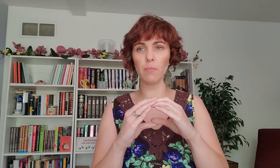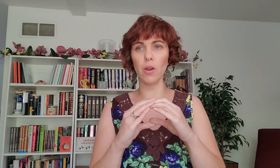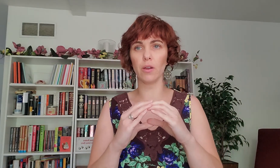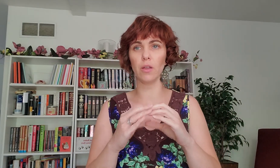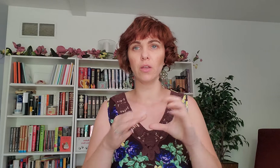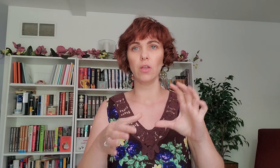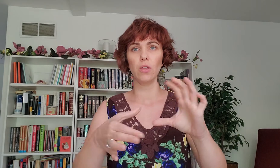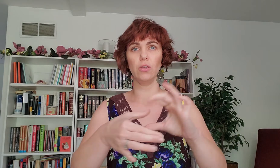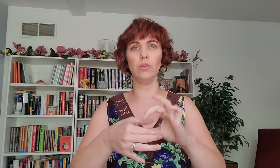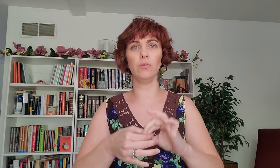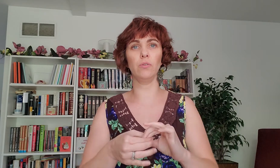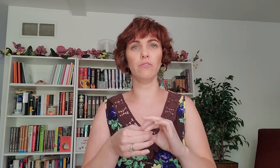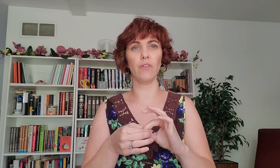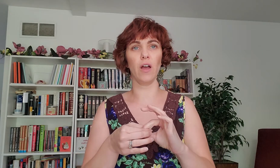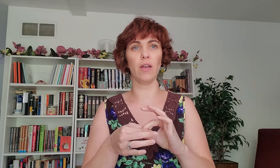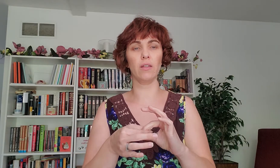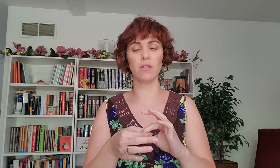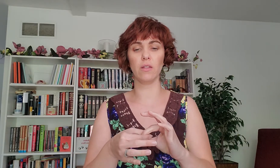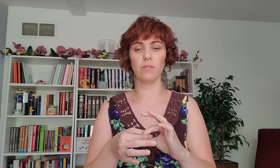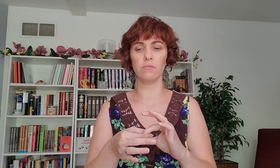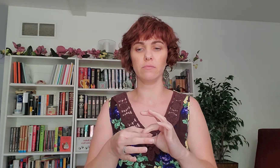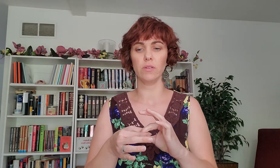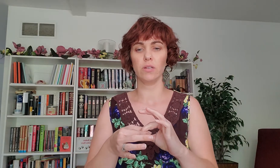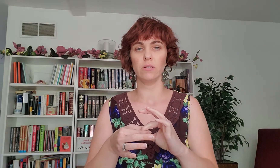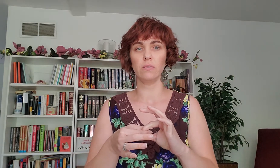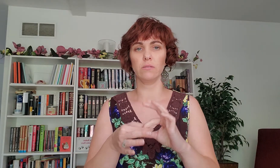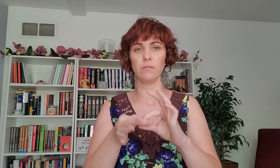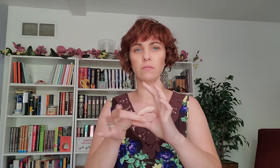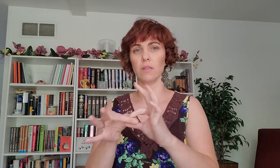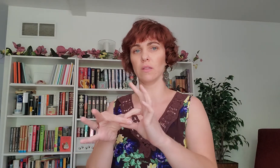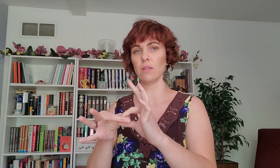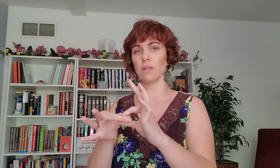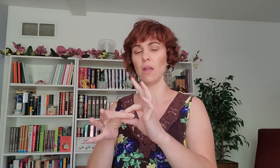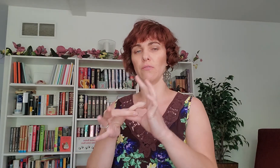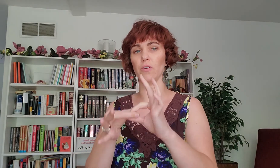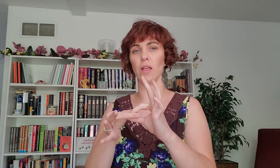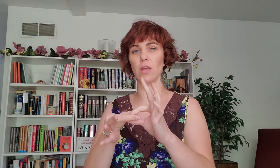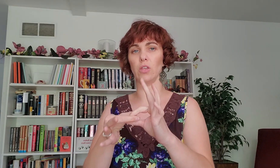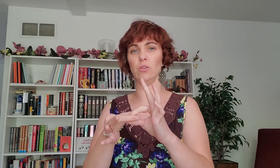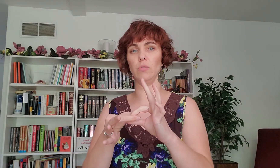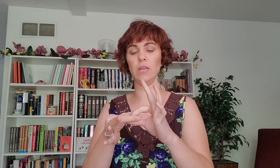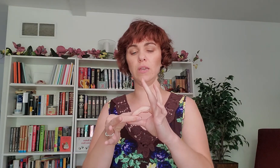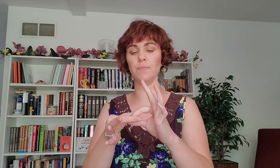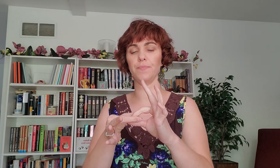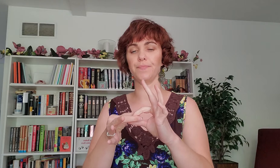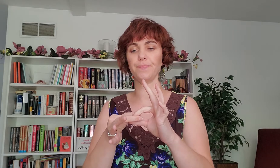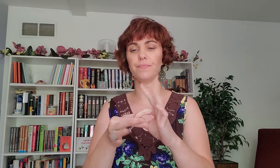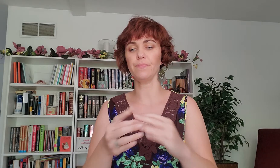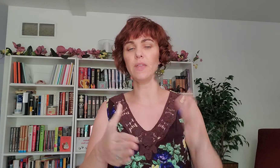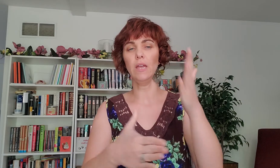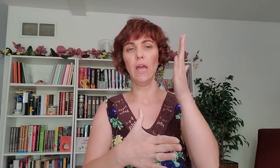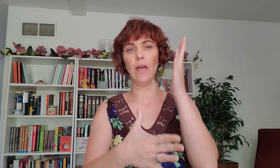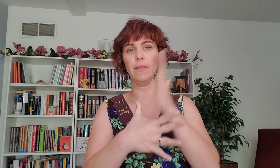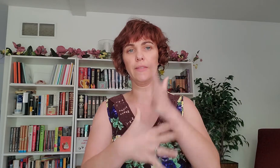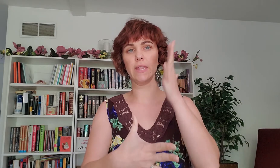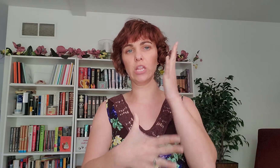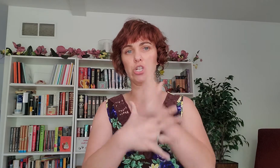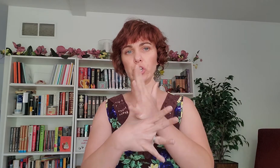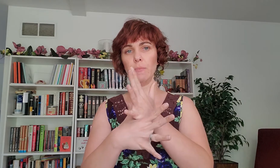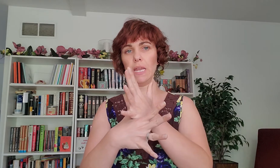Bismarck unifies. This is a sign for like unity. And then this is Germany.